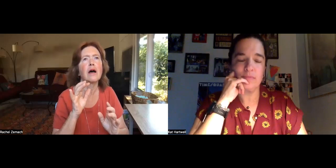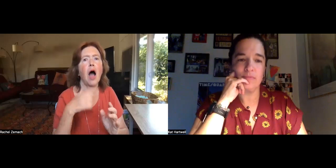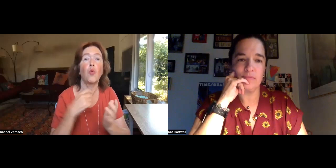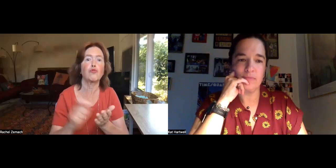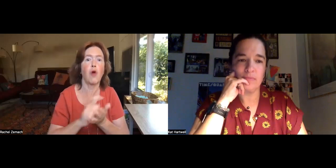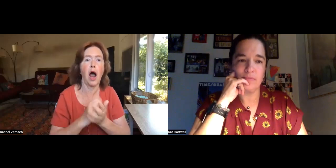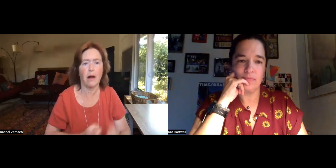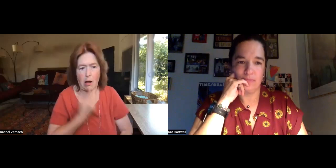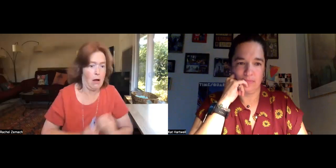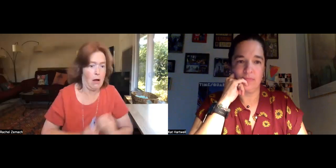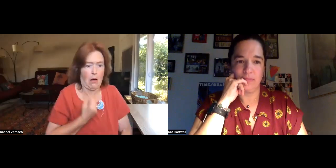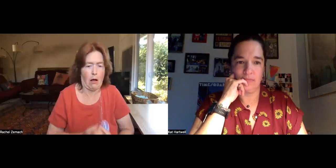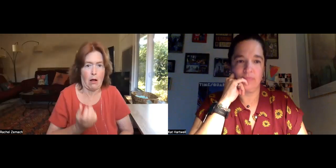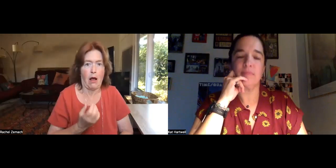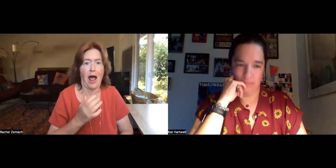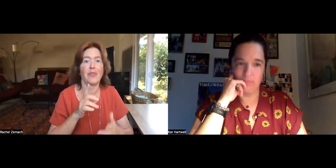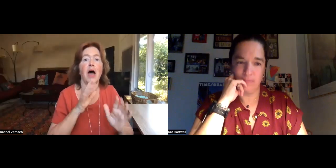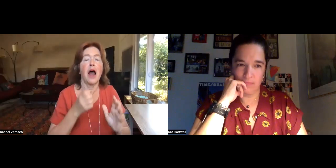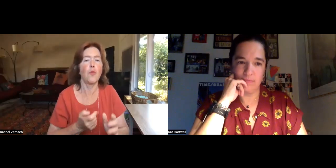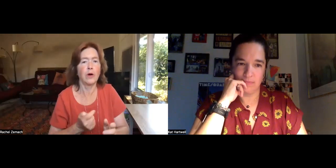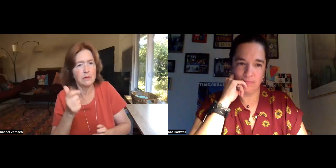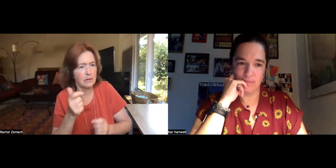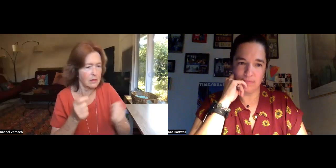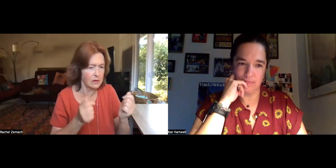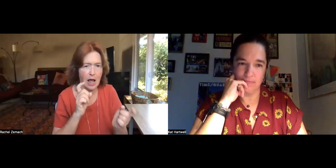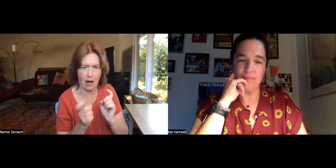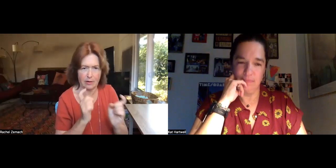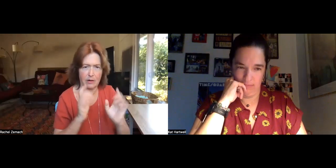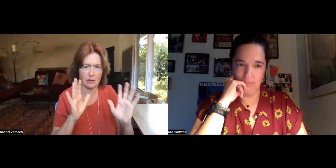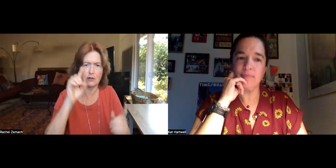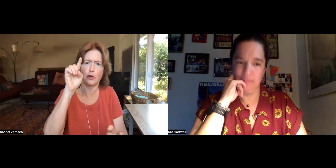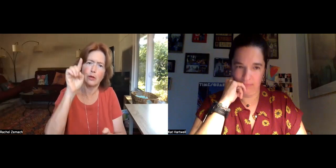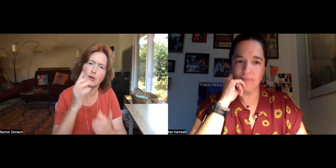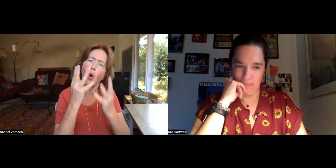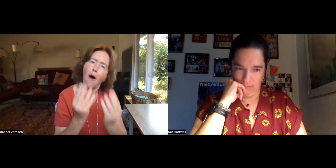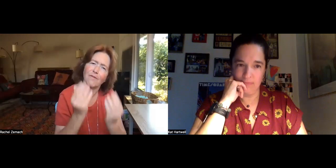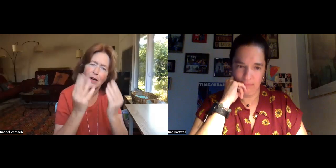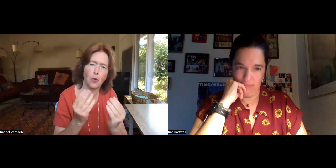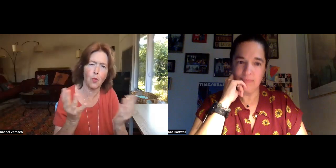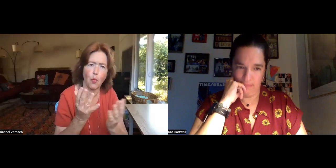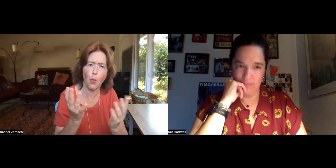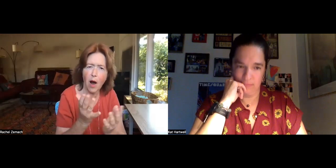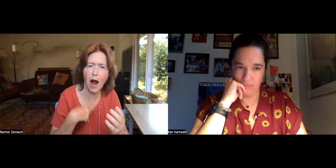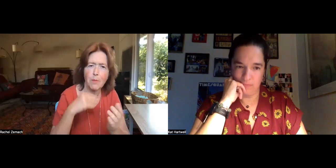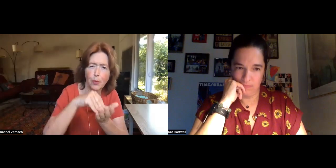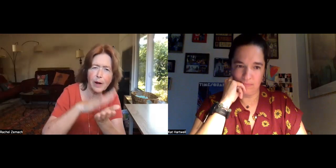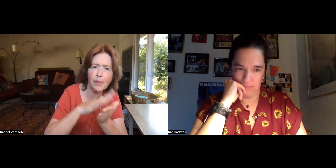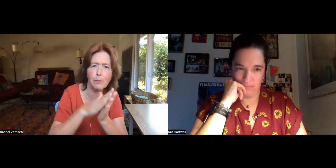I would write, and then I would edit, thump what I put in the